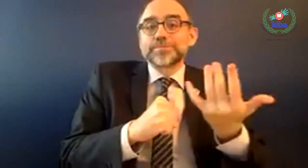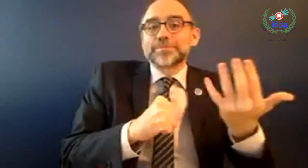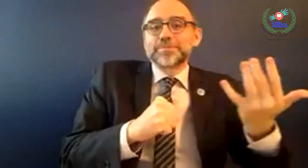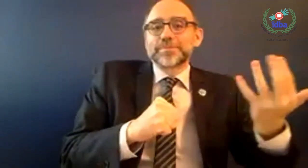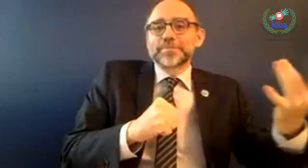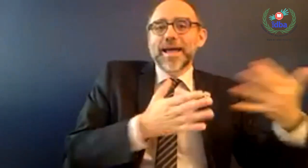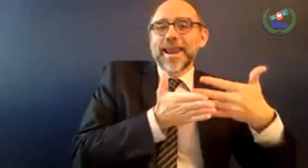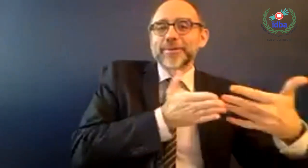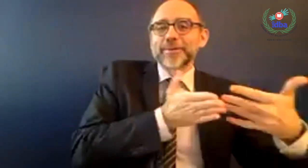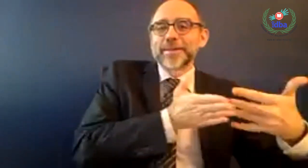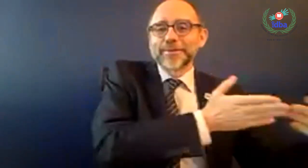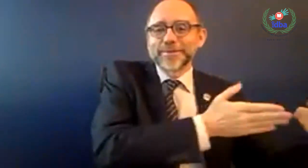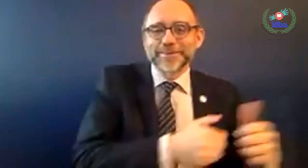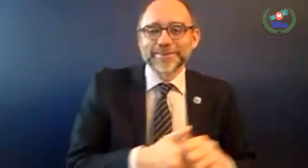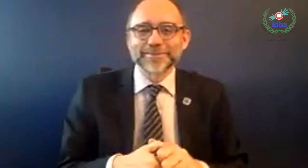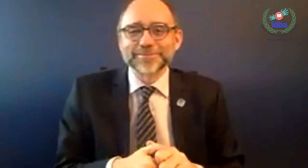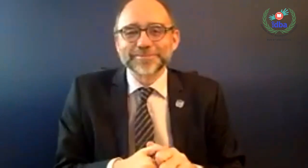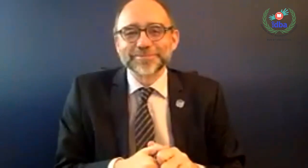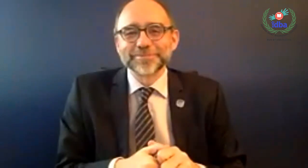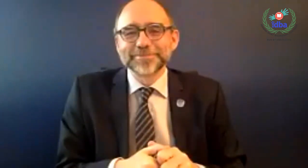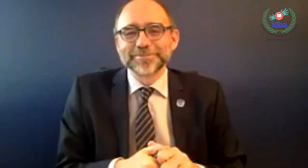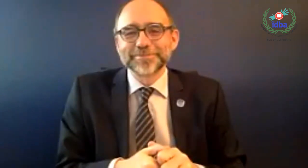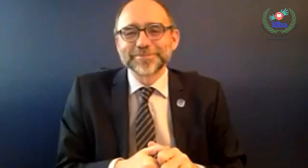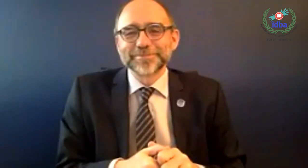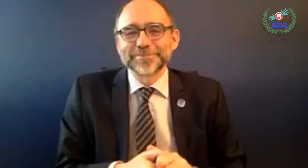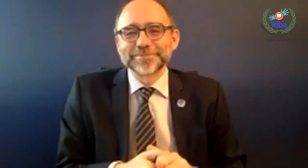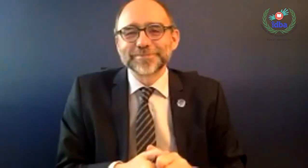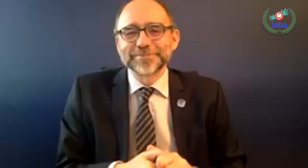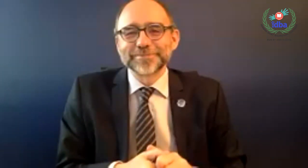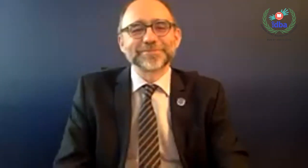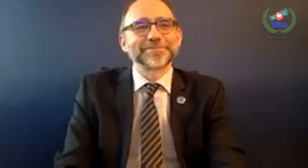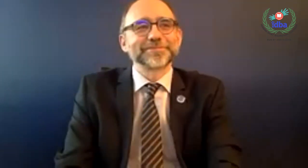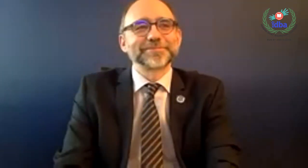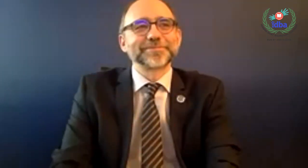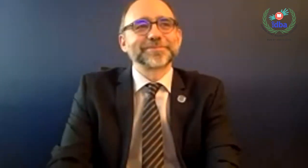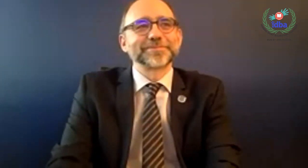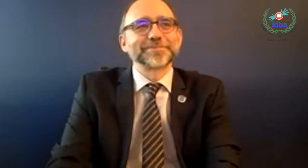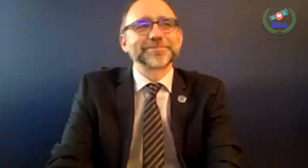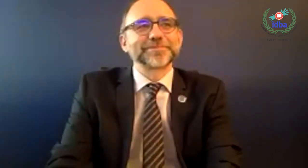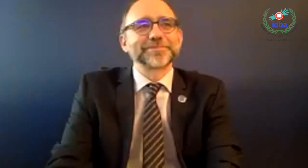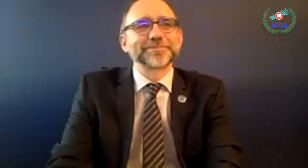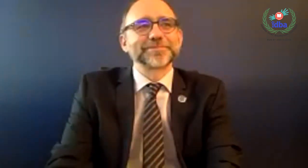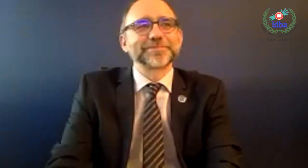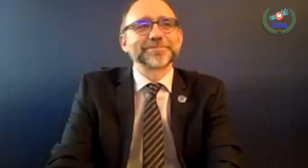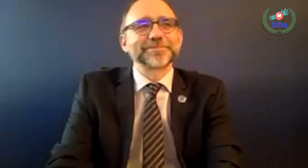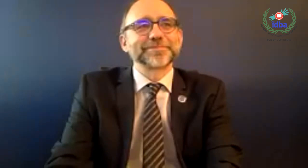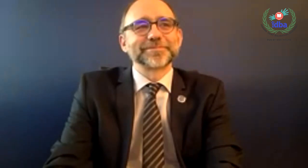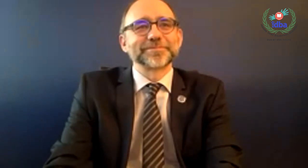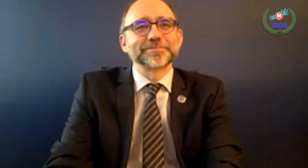achieving other languages and achieving subjects. So it is very important to have the foundation language to carry on